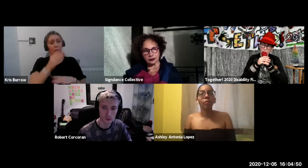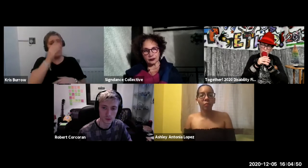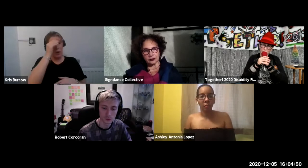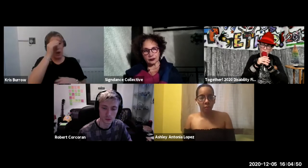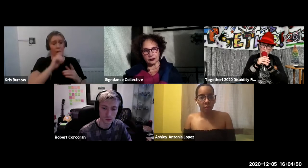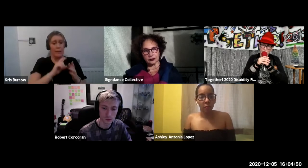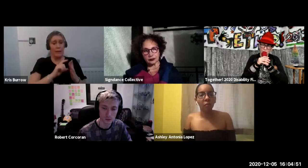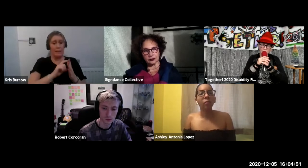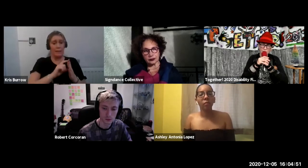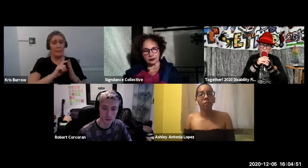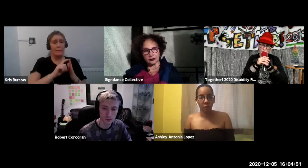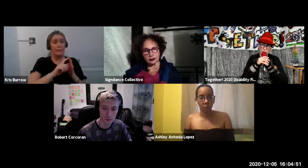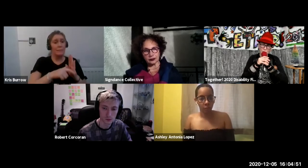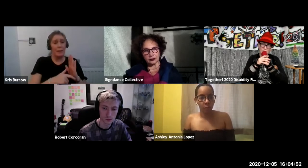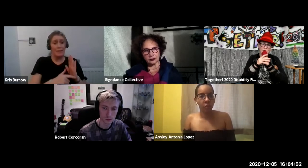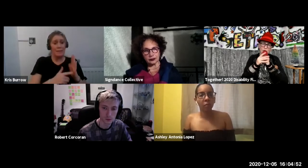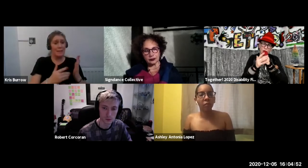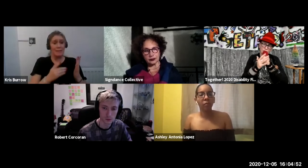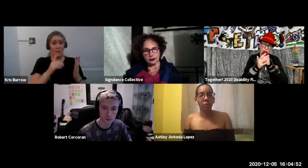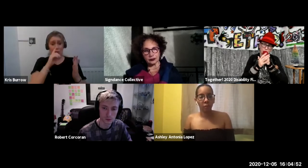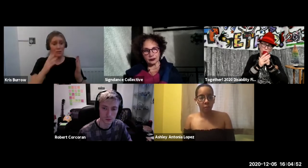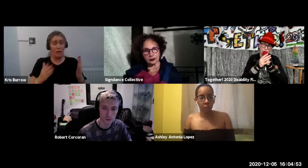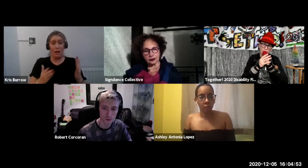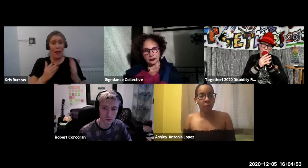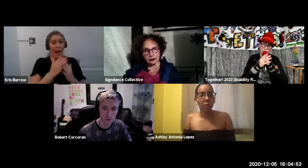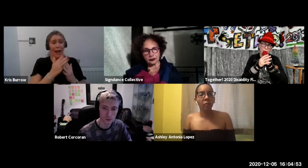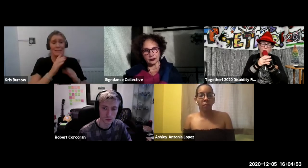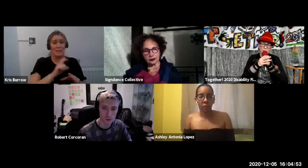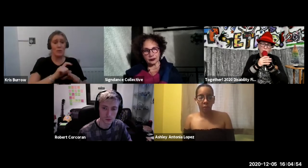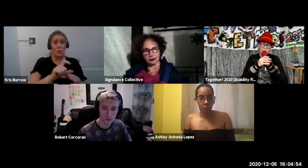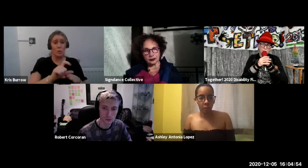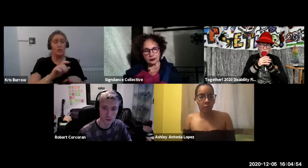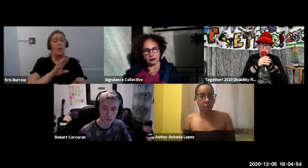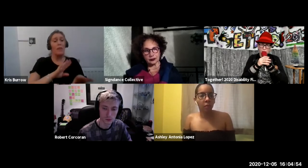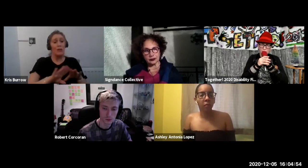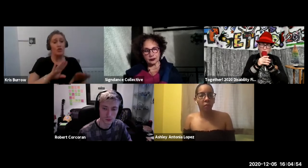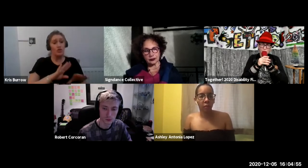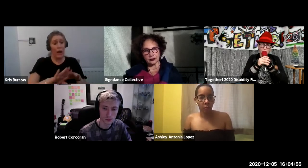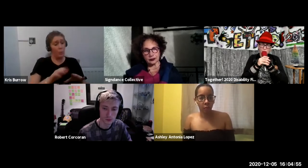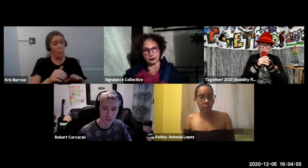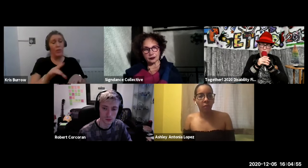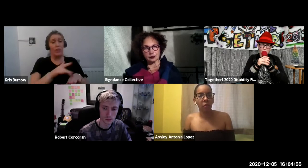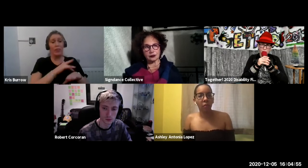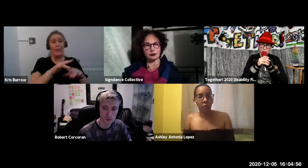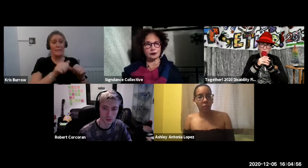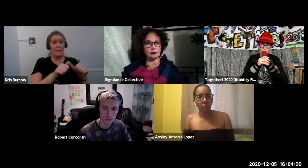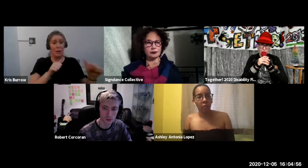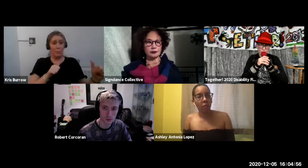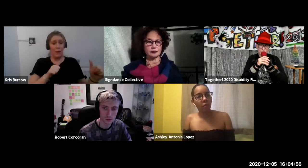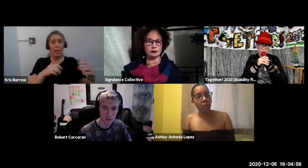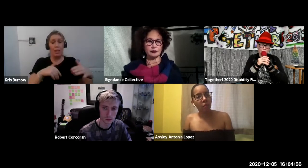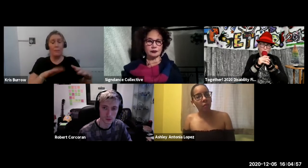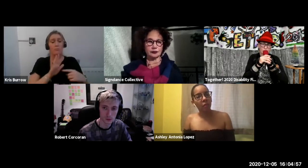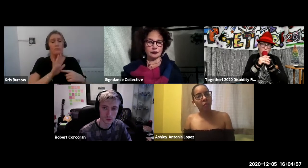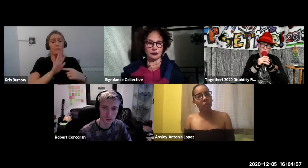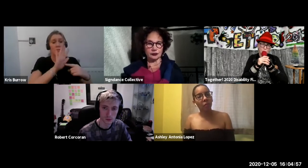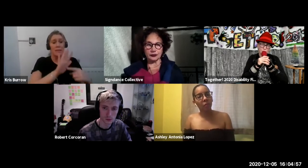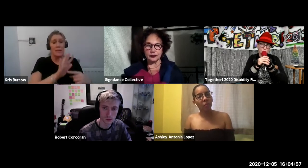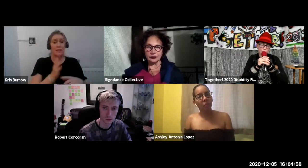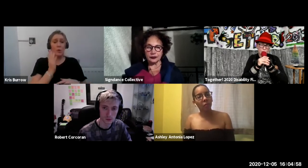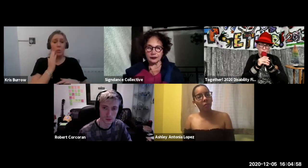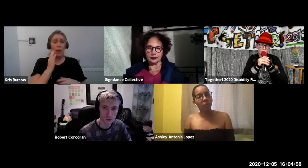it impossible to gain access to courses, so they train with them. But they presented in, I think it was Tuesday,